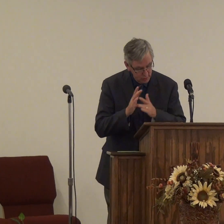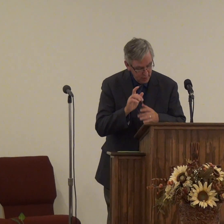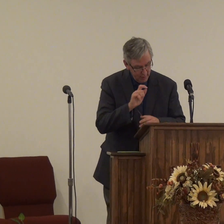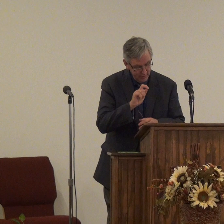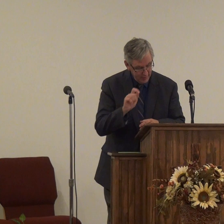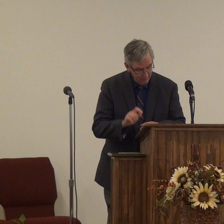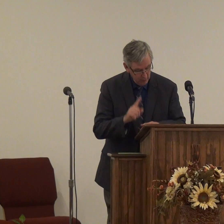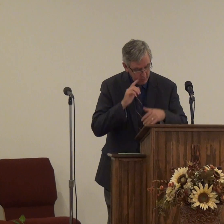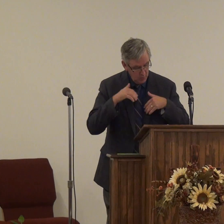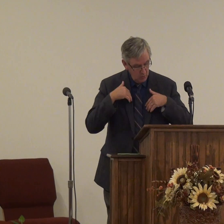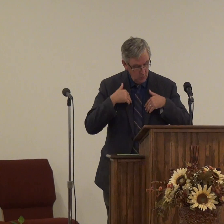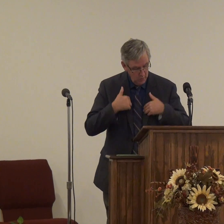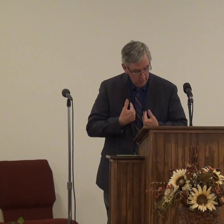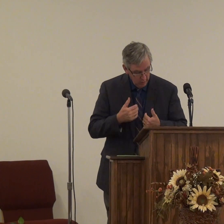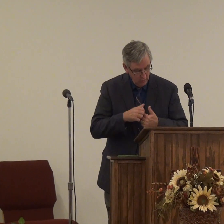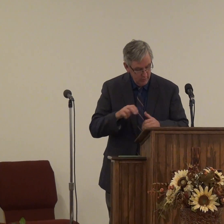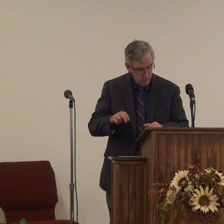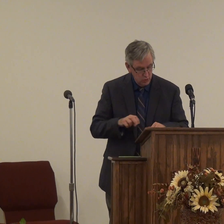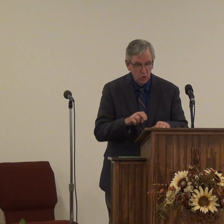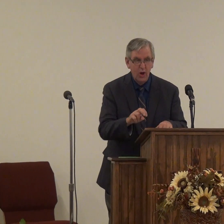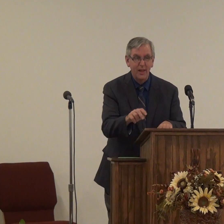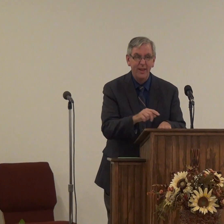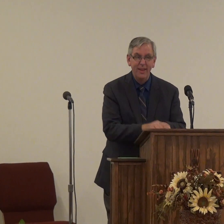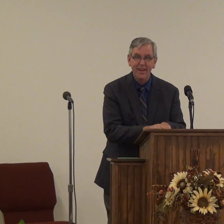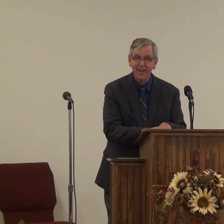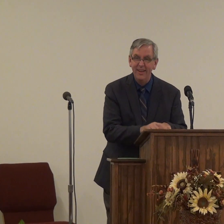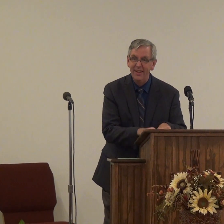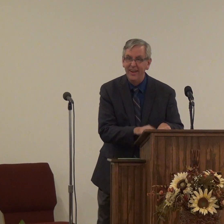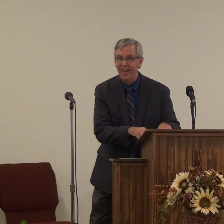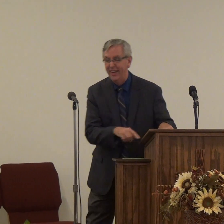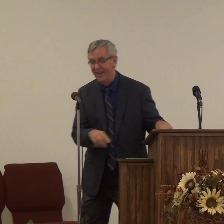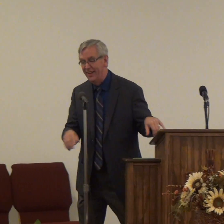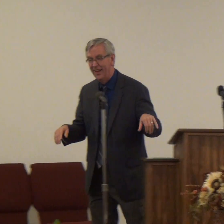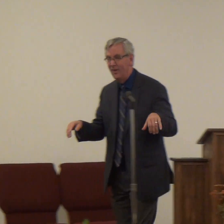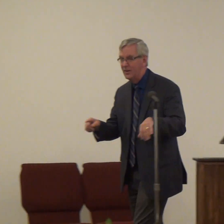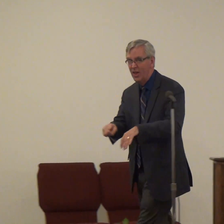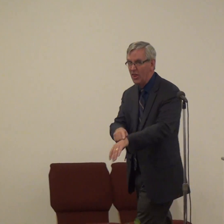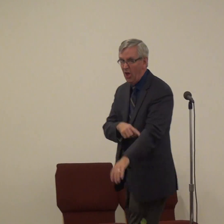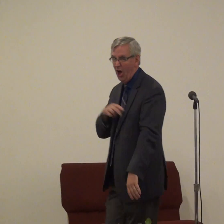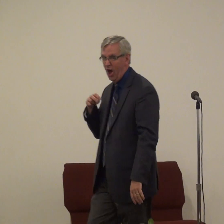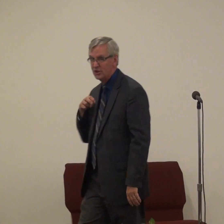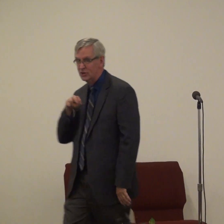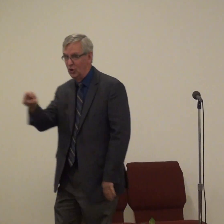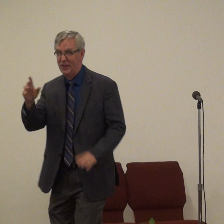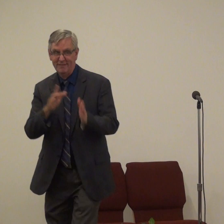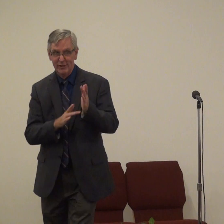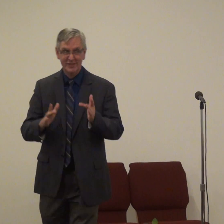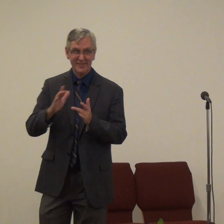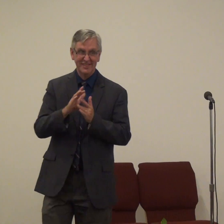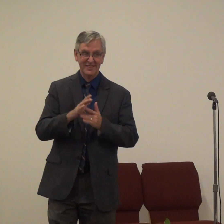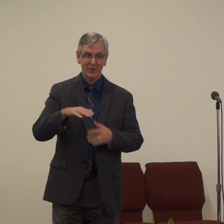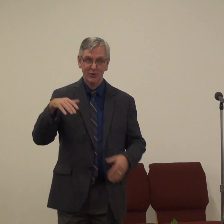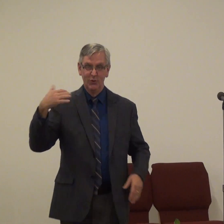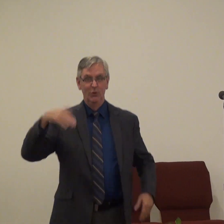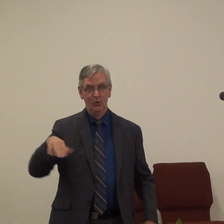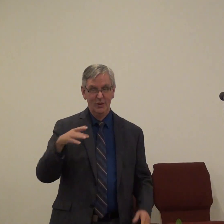It says, Jesus therefore being wearied with his journey. It was a long trip for